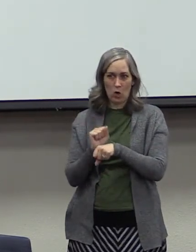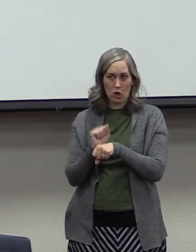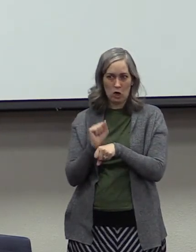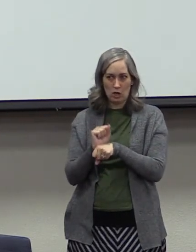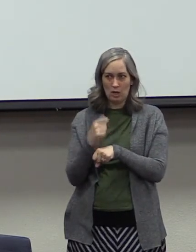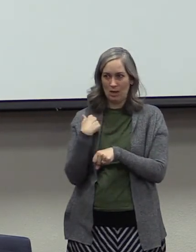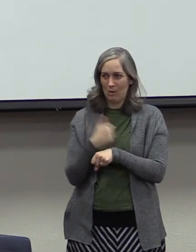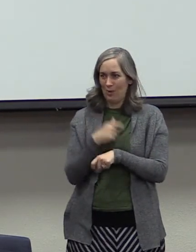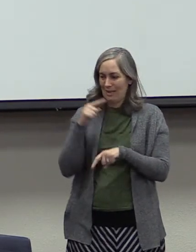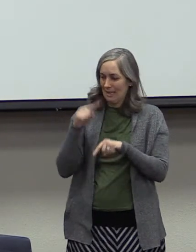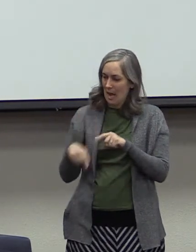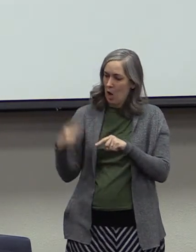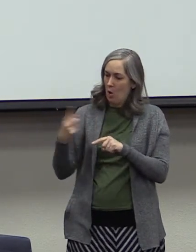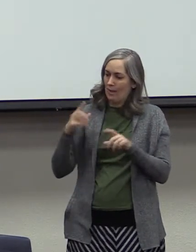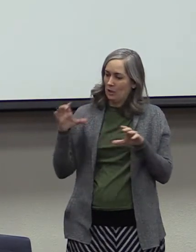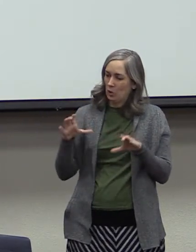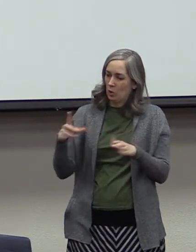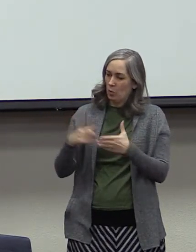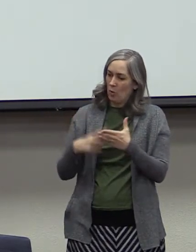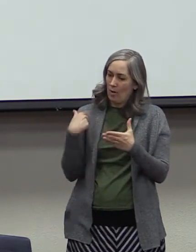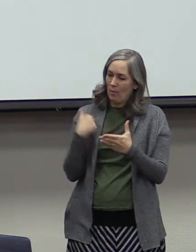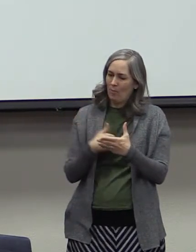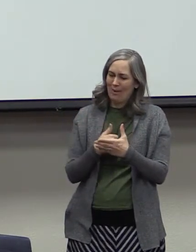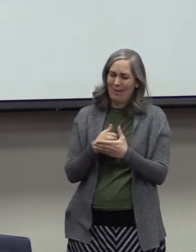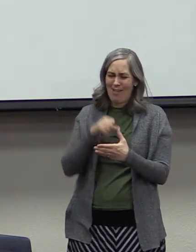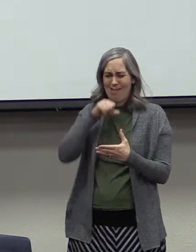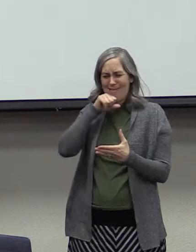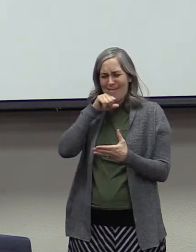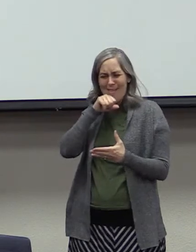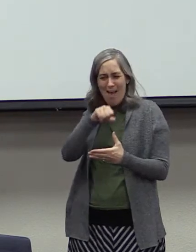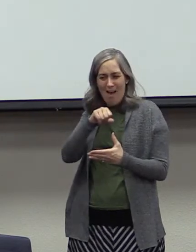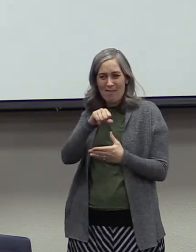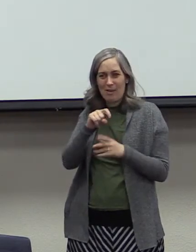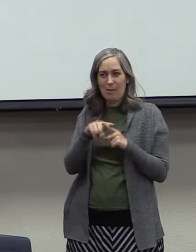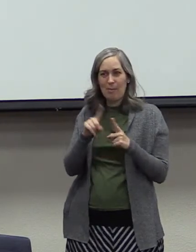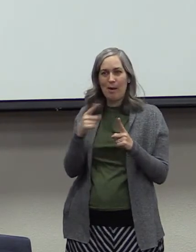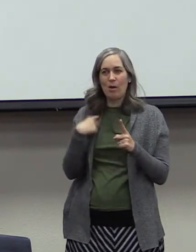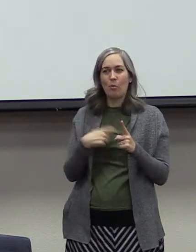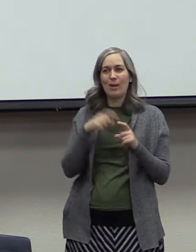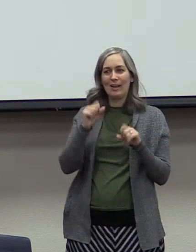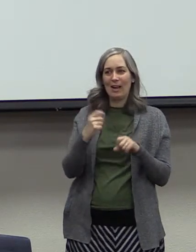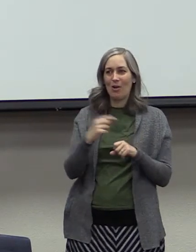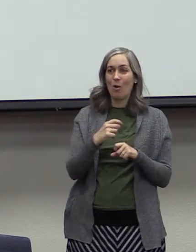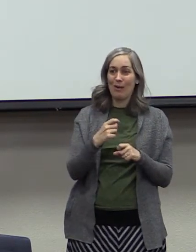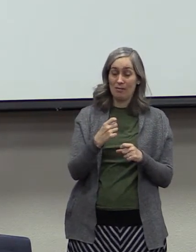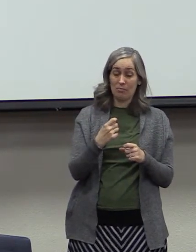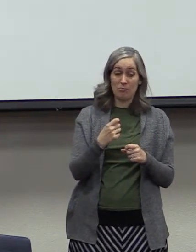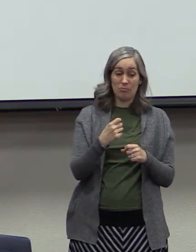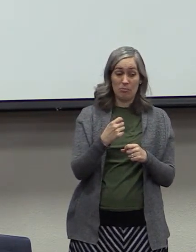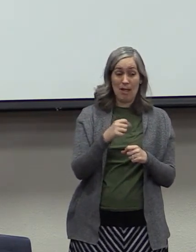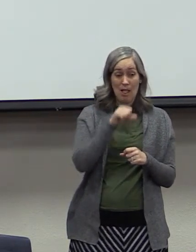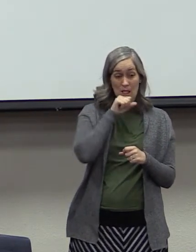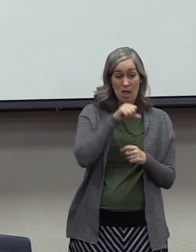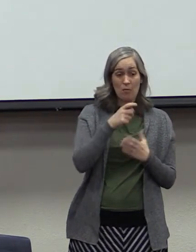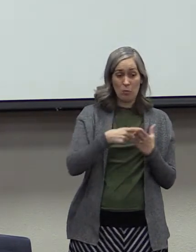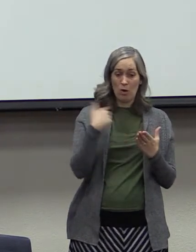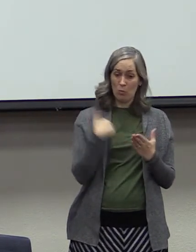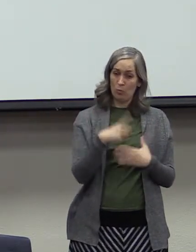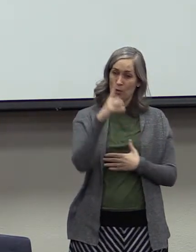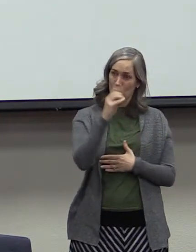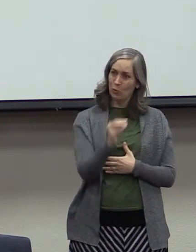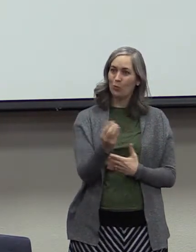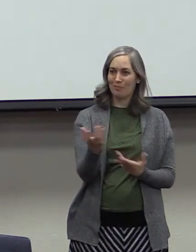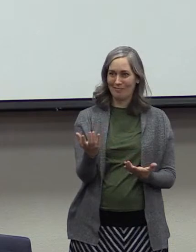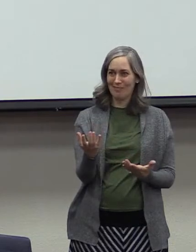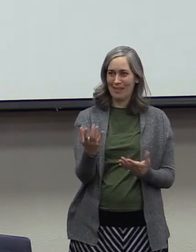we don't always do what we love. But we can always love what we do. Depends on our attitude